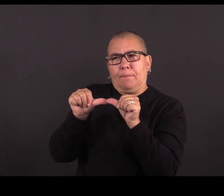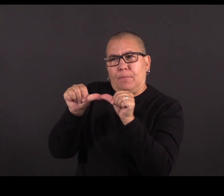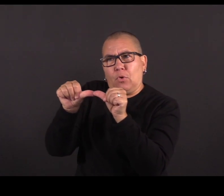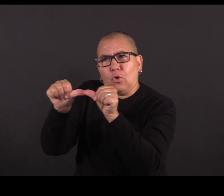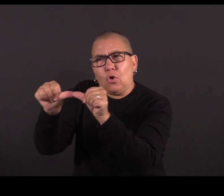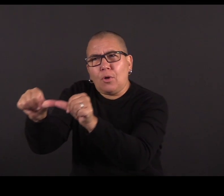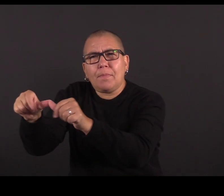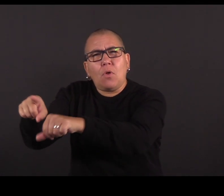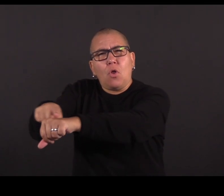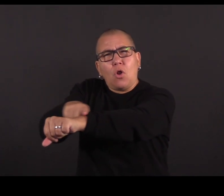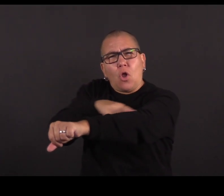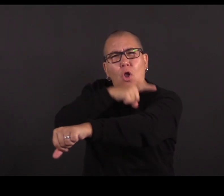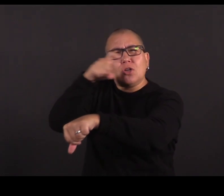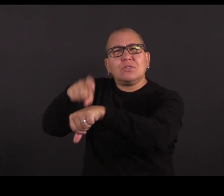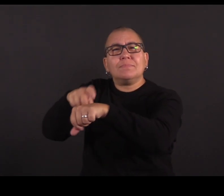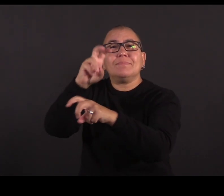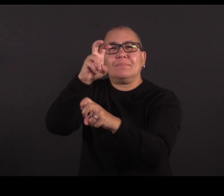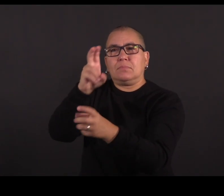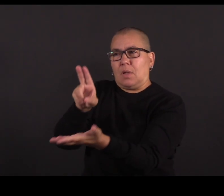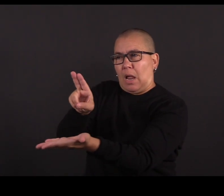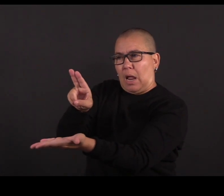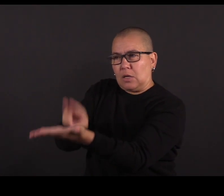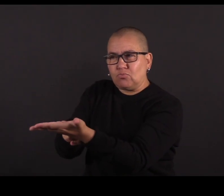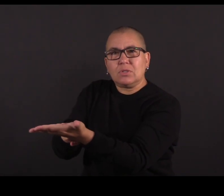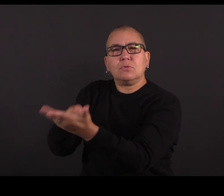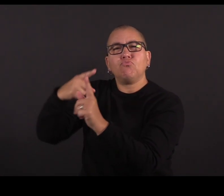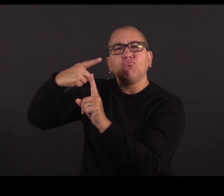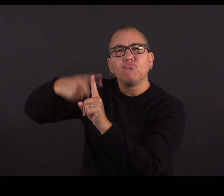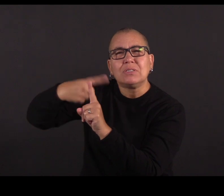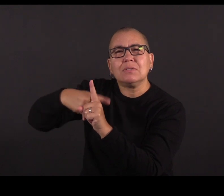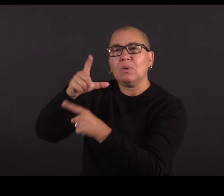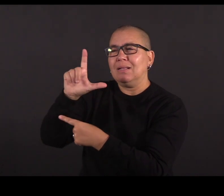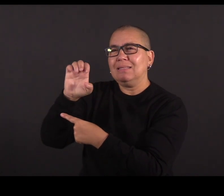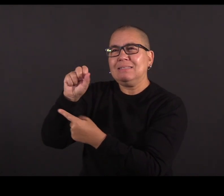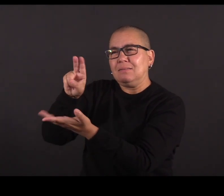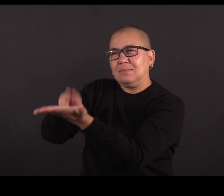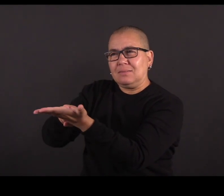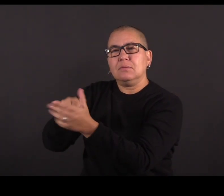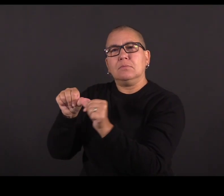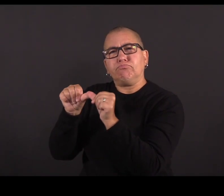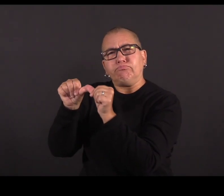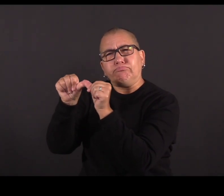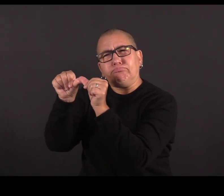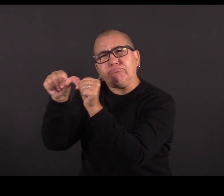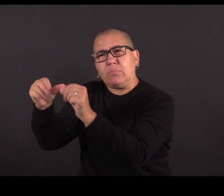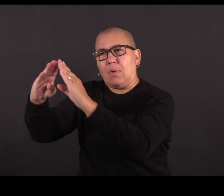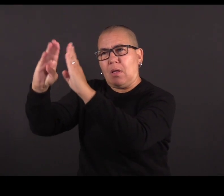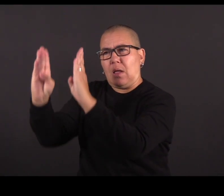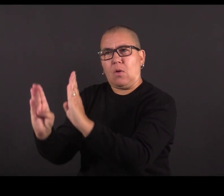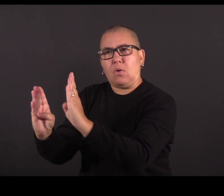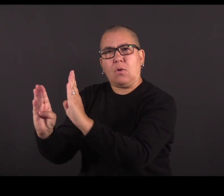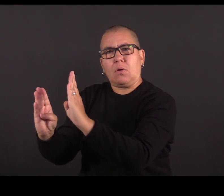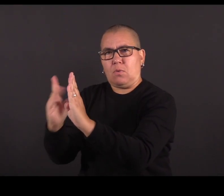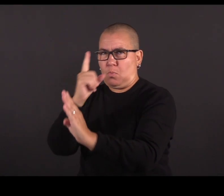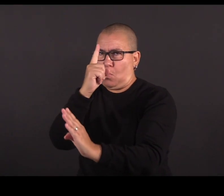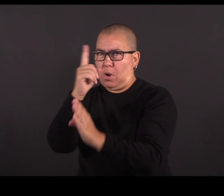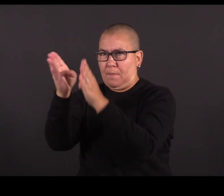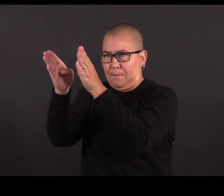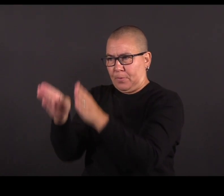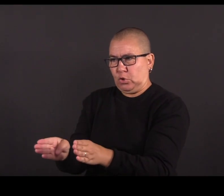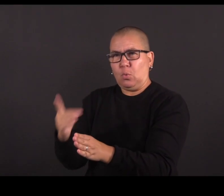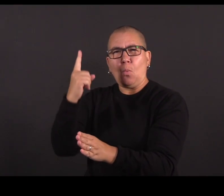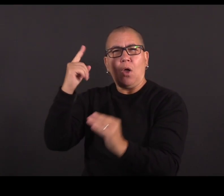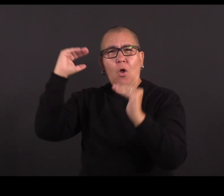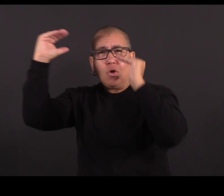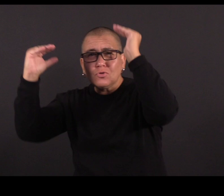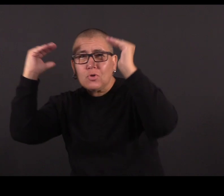and supportive services are provided to assist households with at least one member, adult or child with a